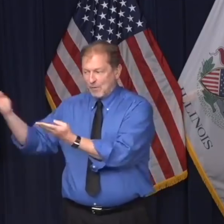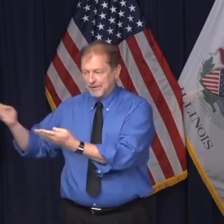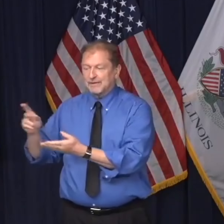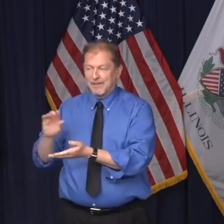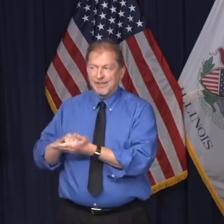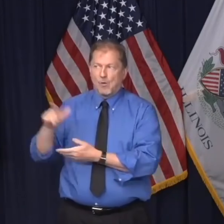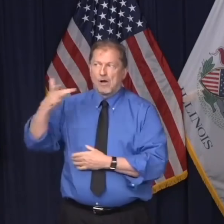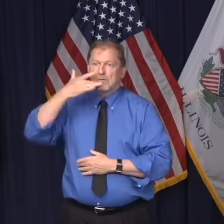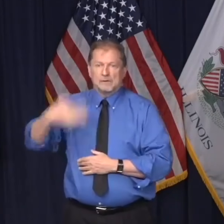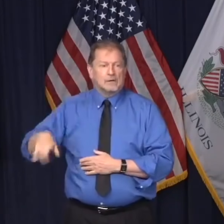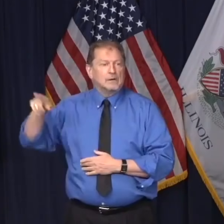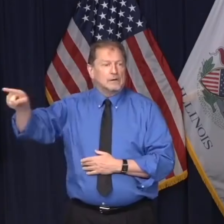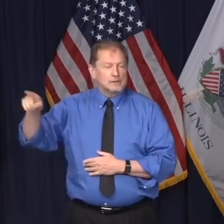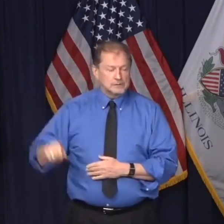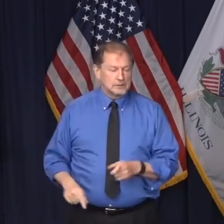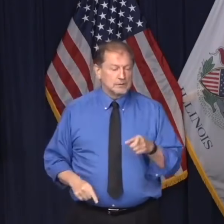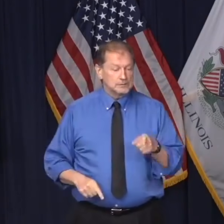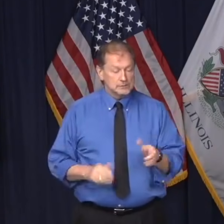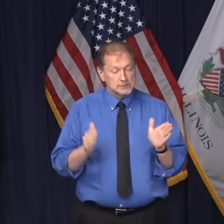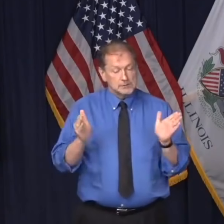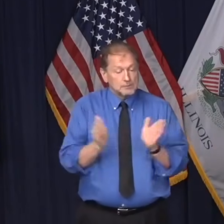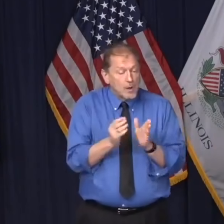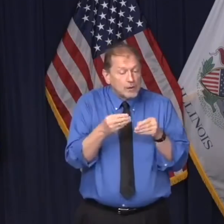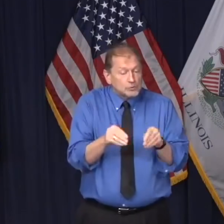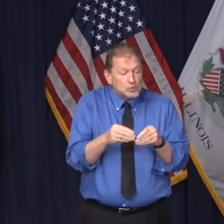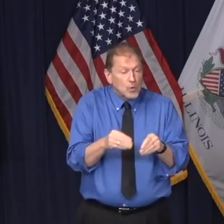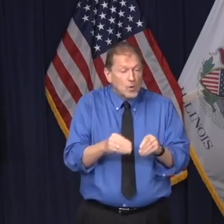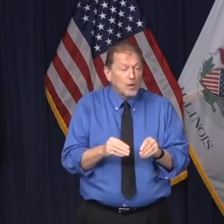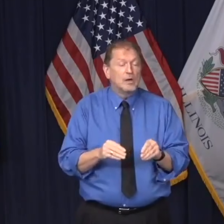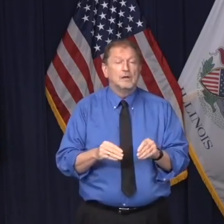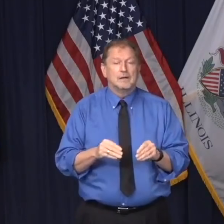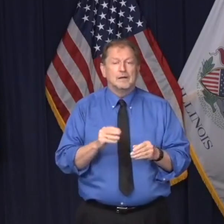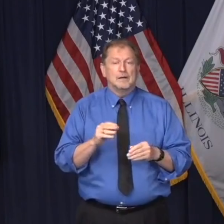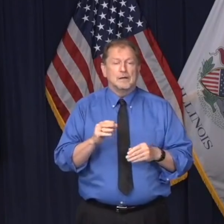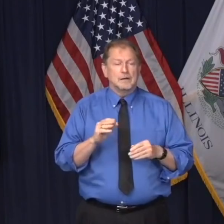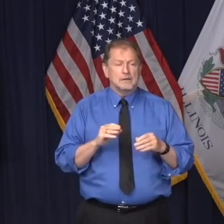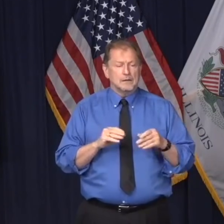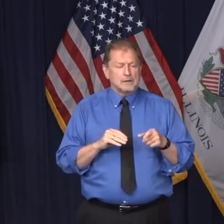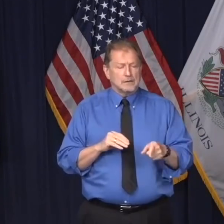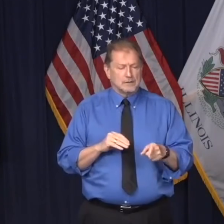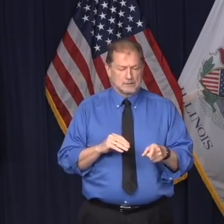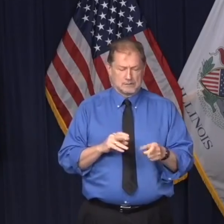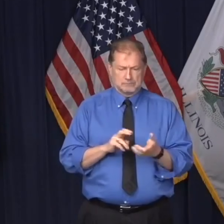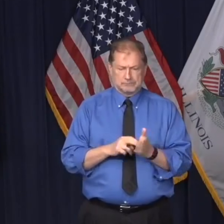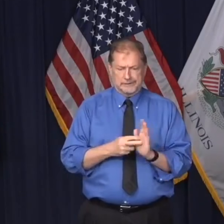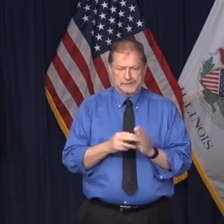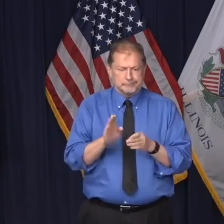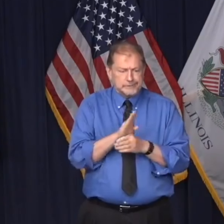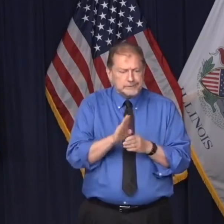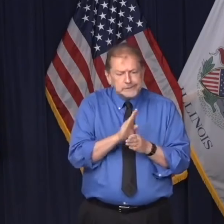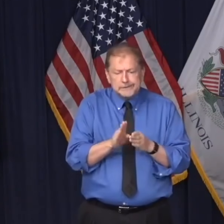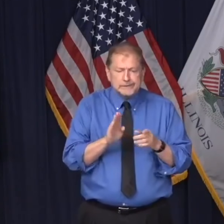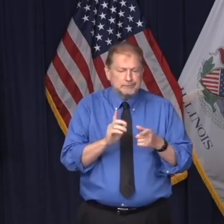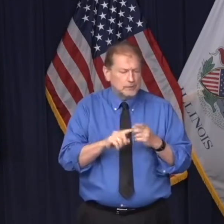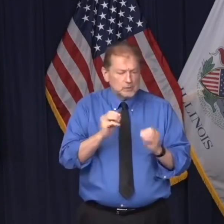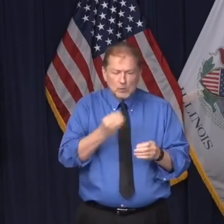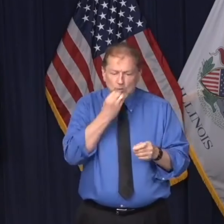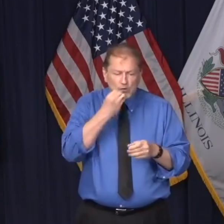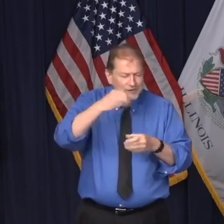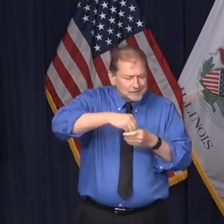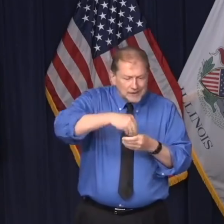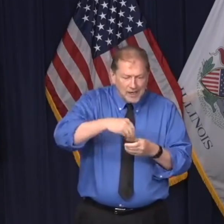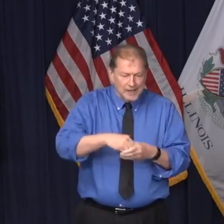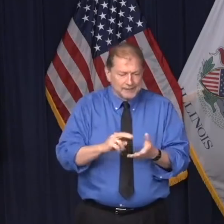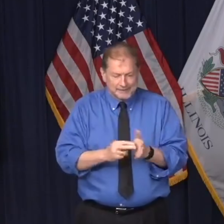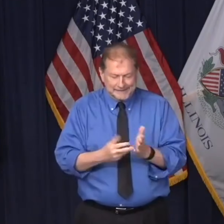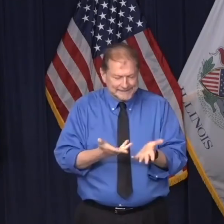this. Small mom and pop, as Eric is calling them, stores, the small business people, what